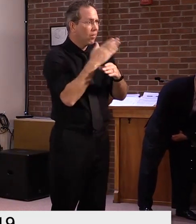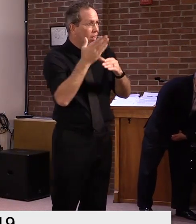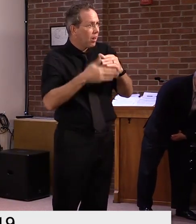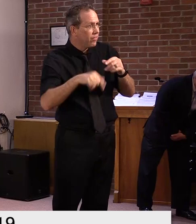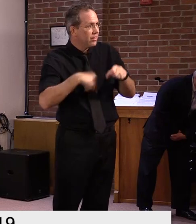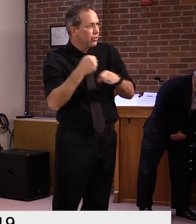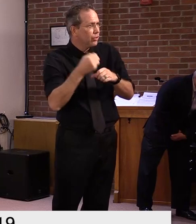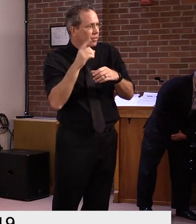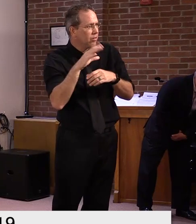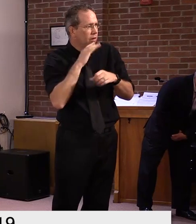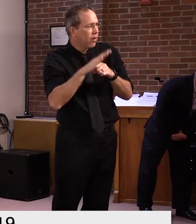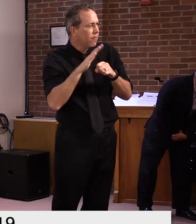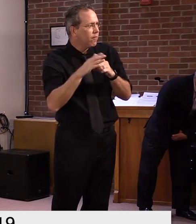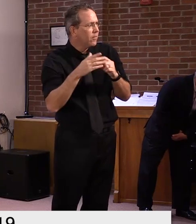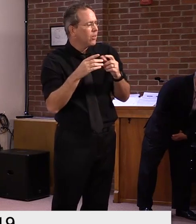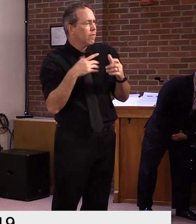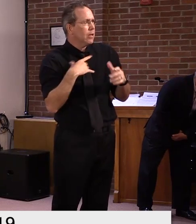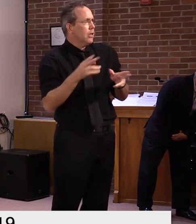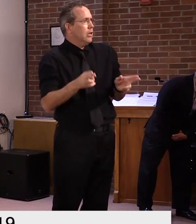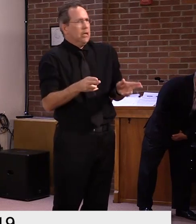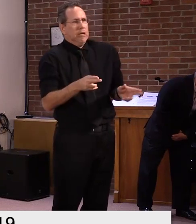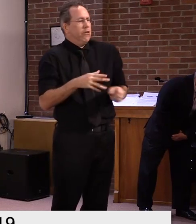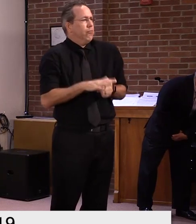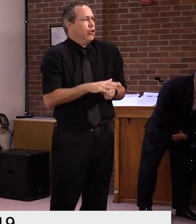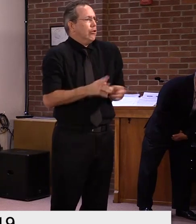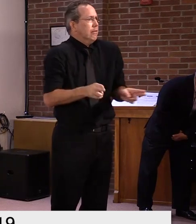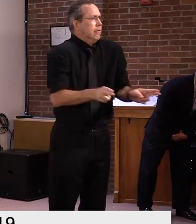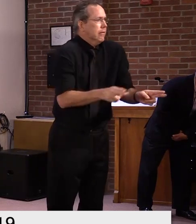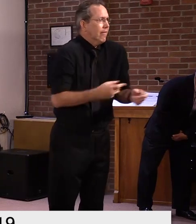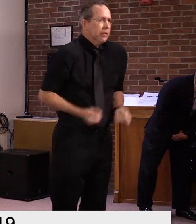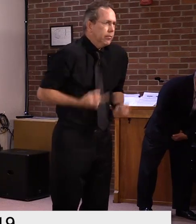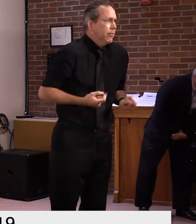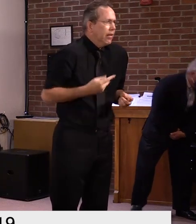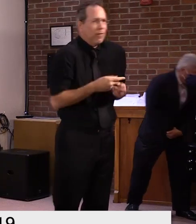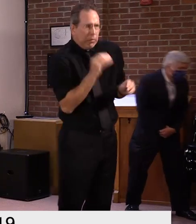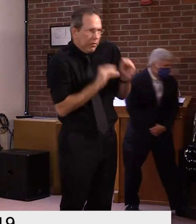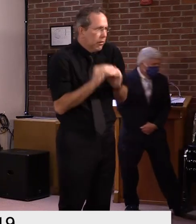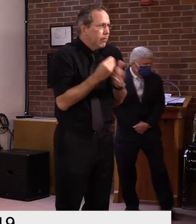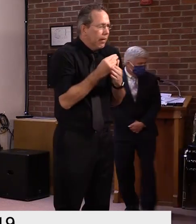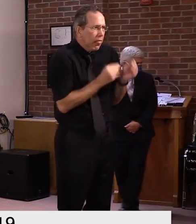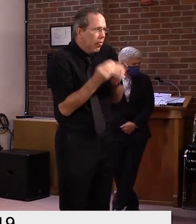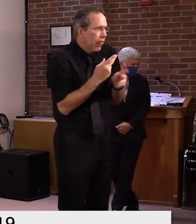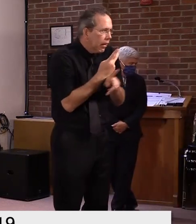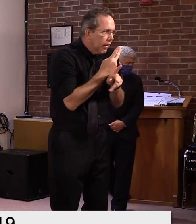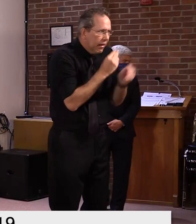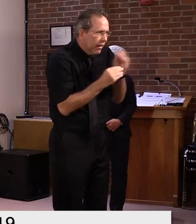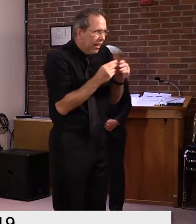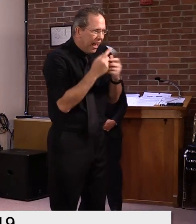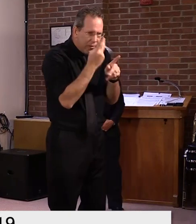complicated and takes a little bit more work. So it's going to take a while to set up and get approval for.